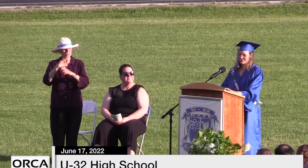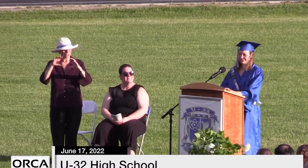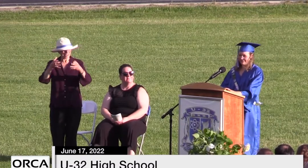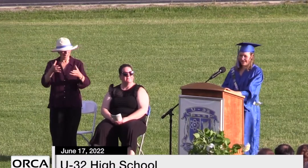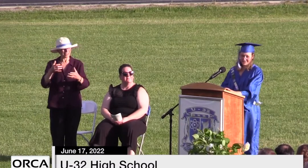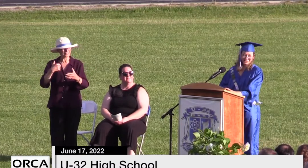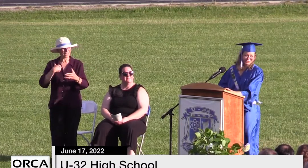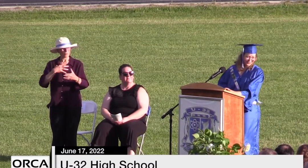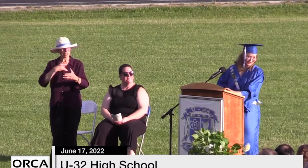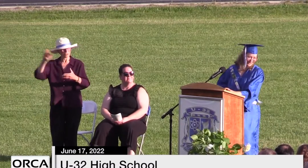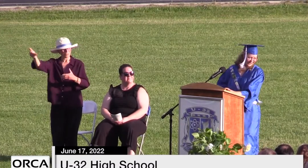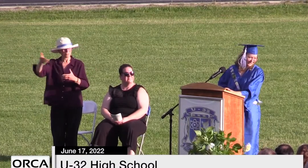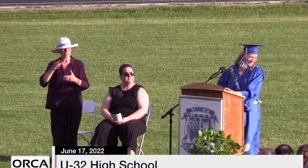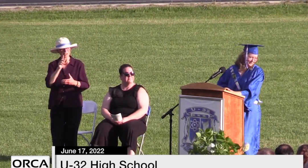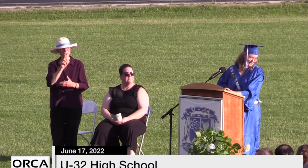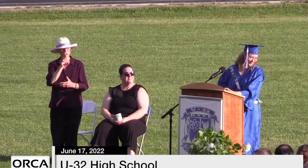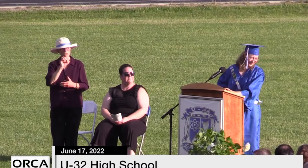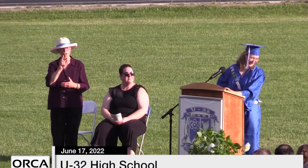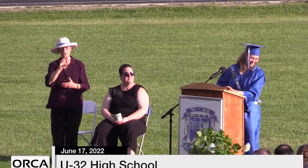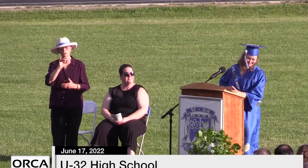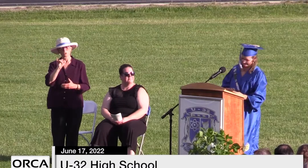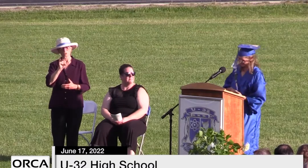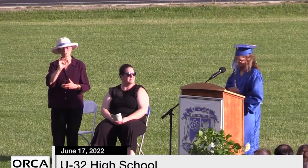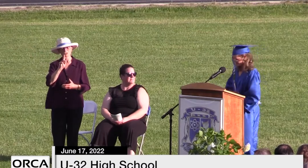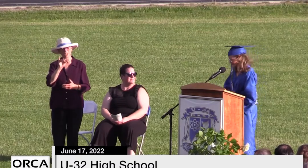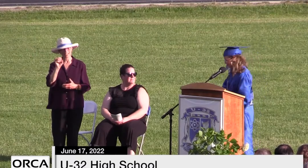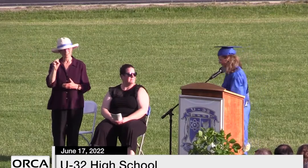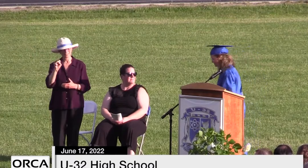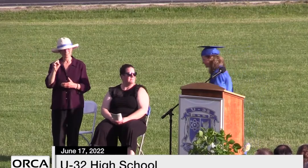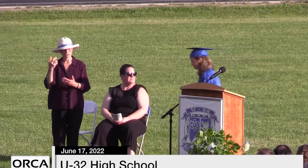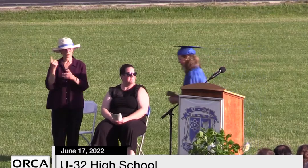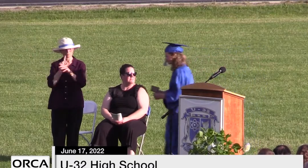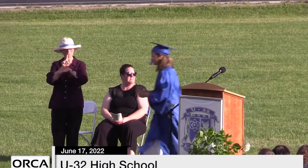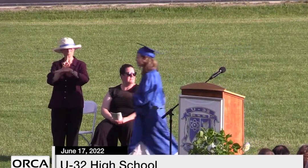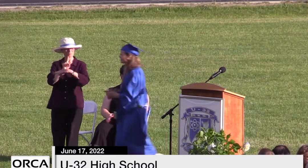would like to invite Drew Junkins up to the podium.